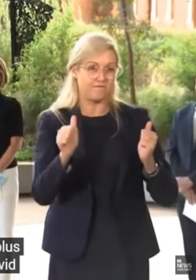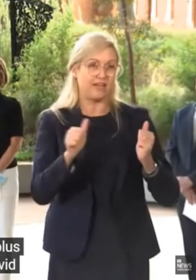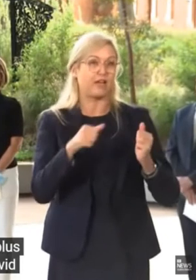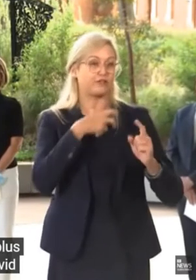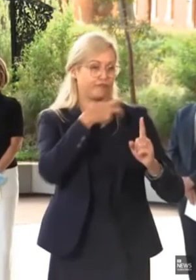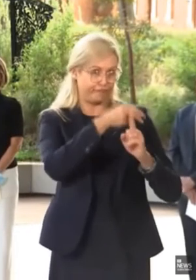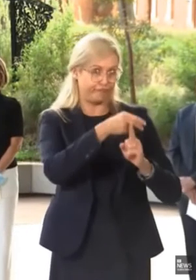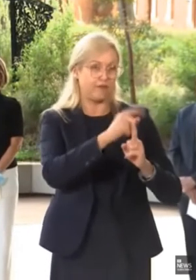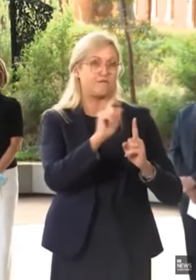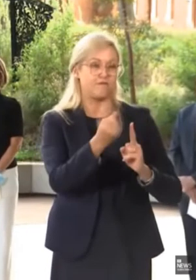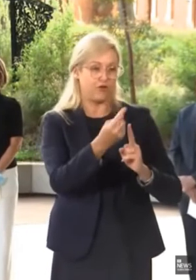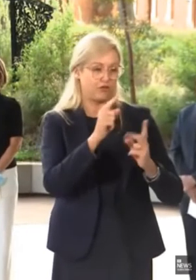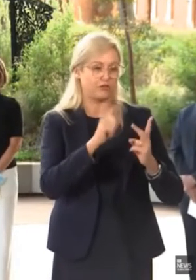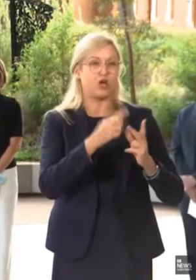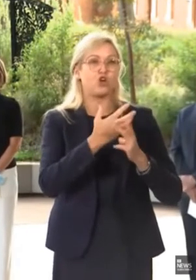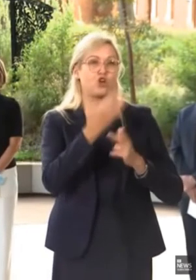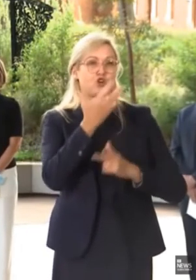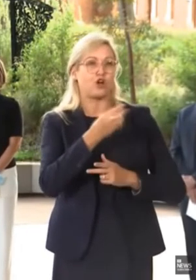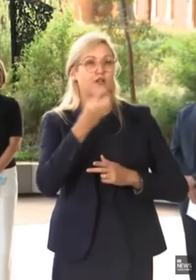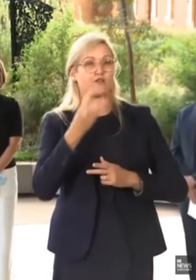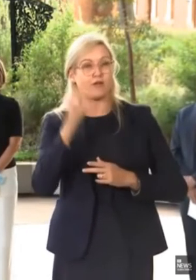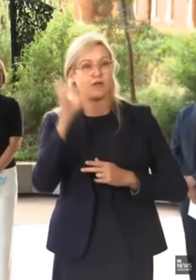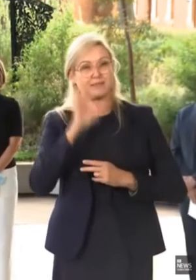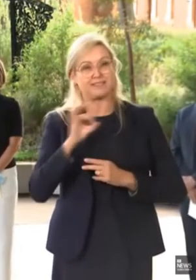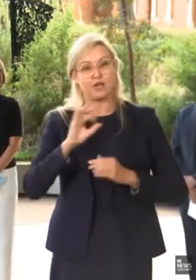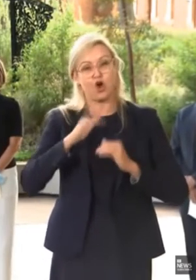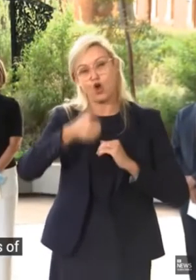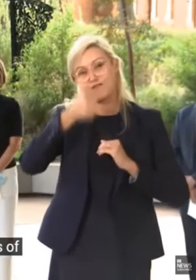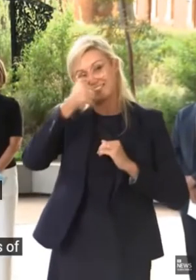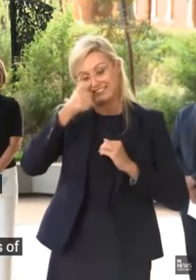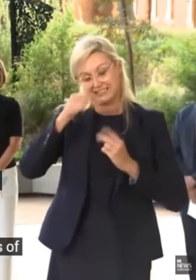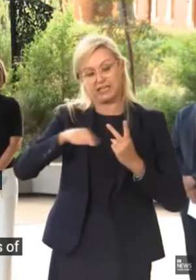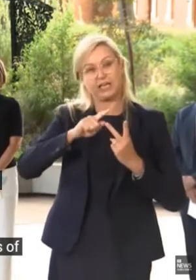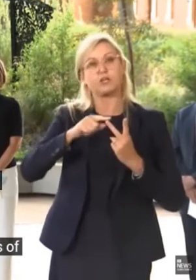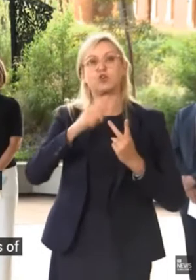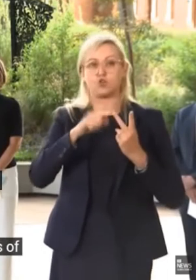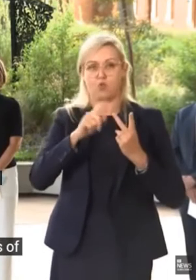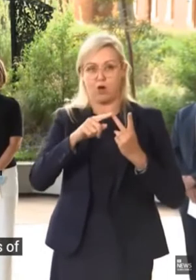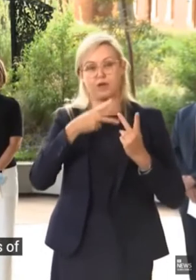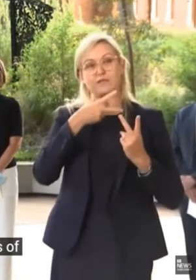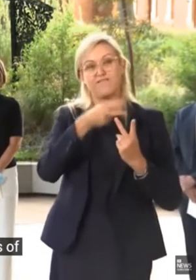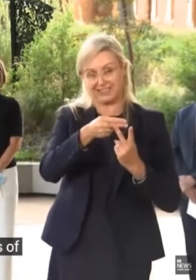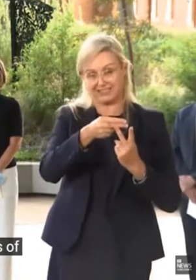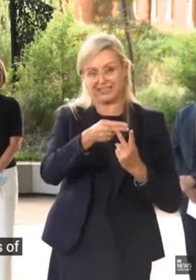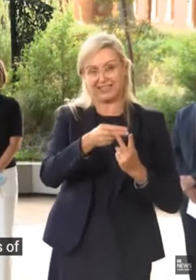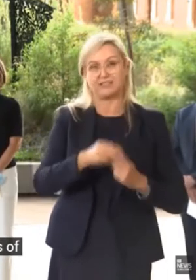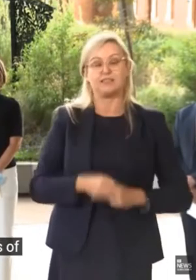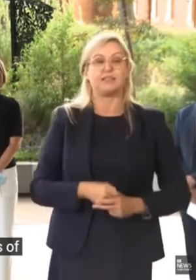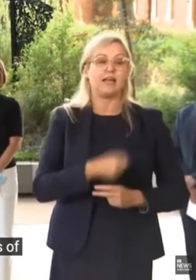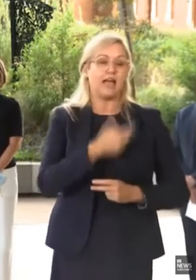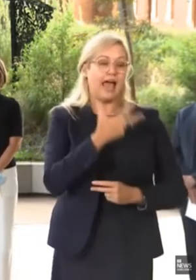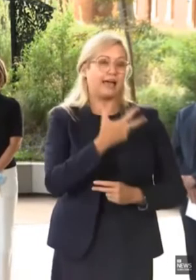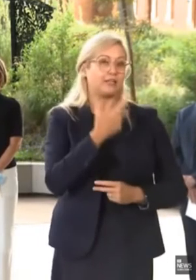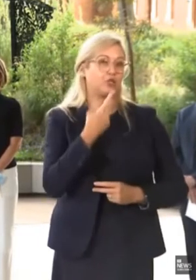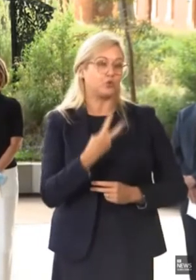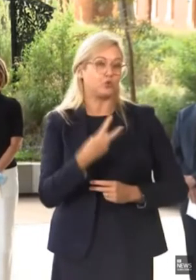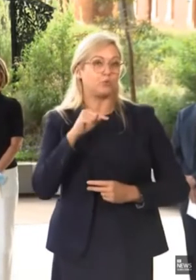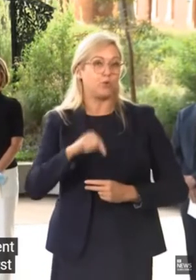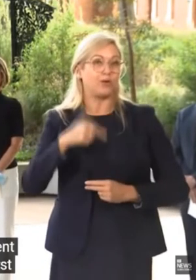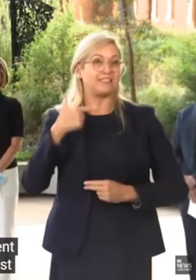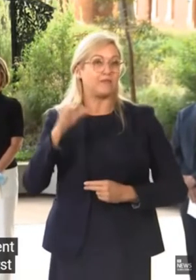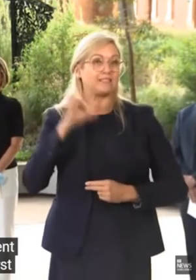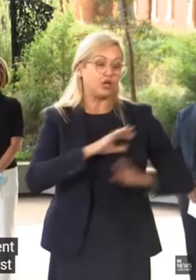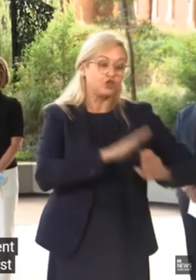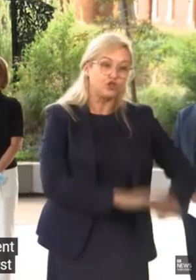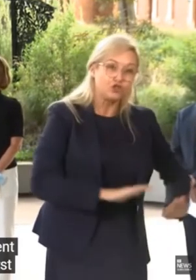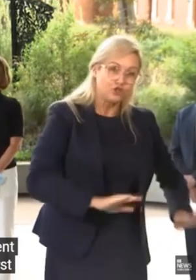and 93.9% aged 16 plus have had 2 doses of the vaccine. We've got 82.7% of children have had